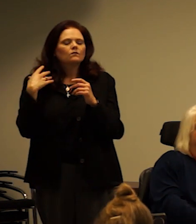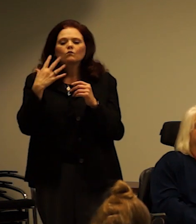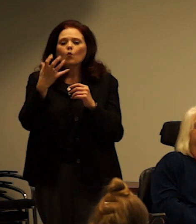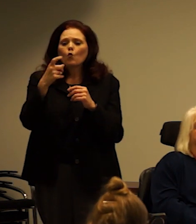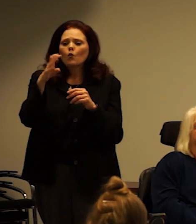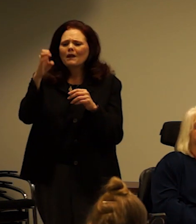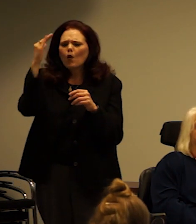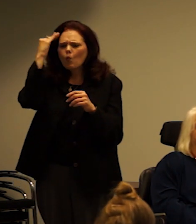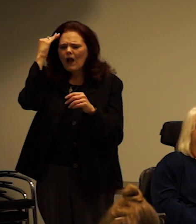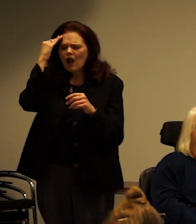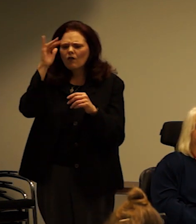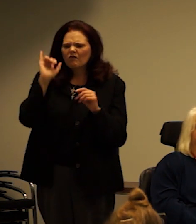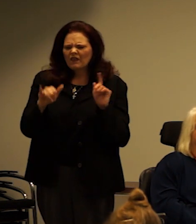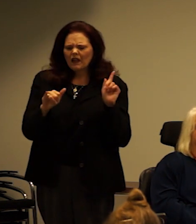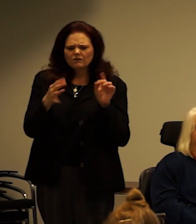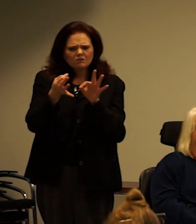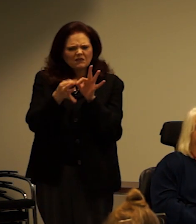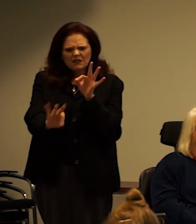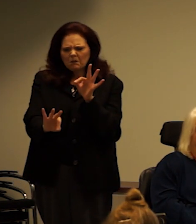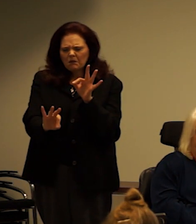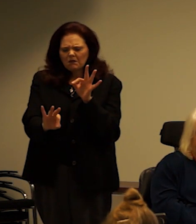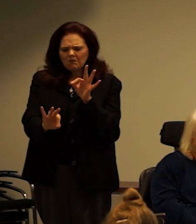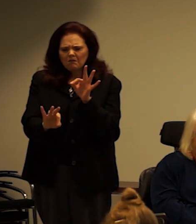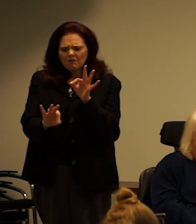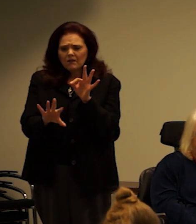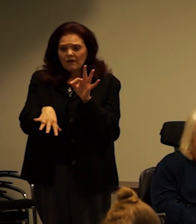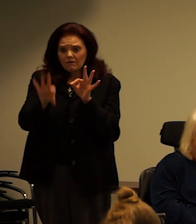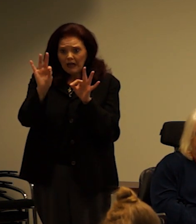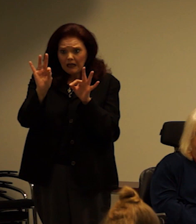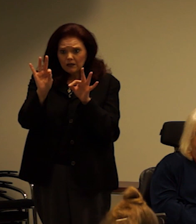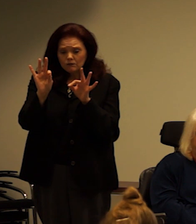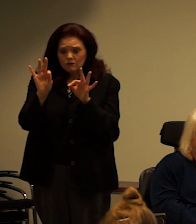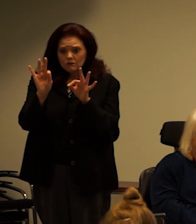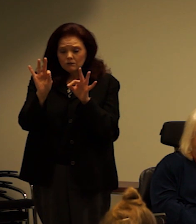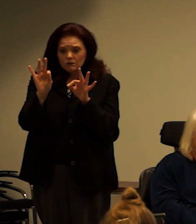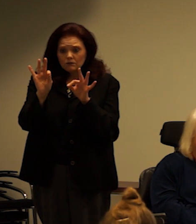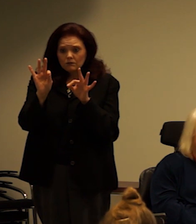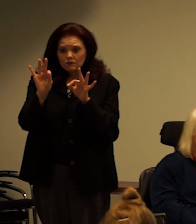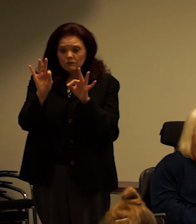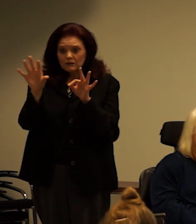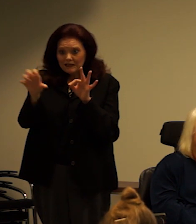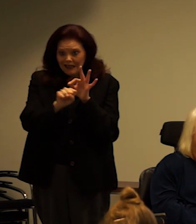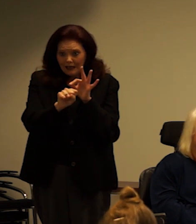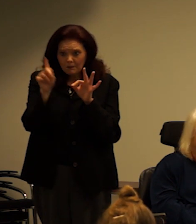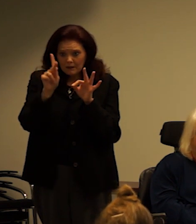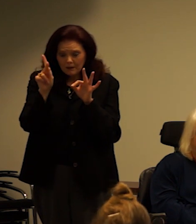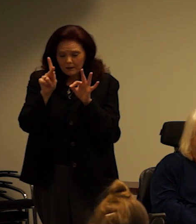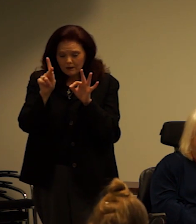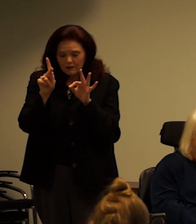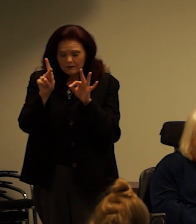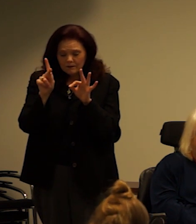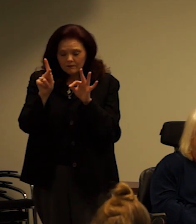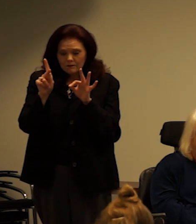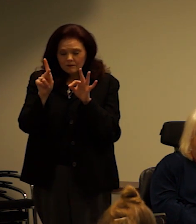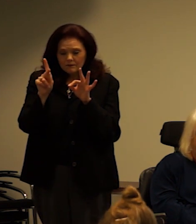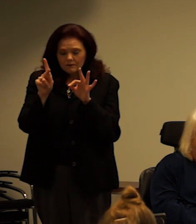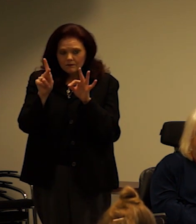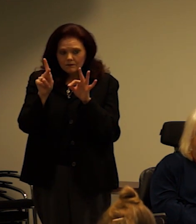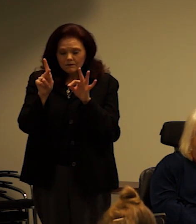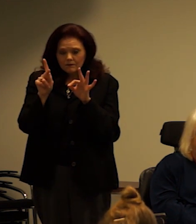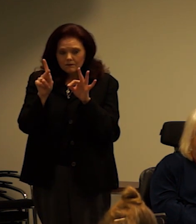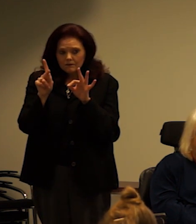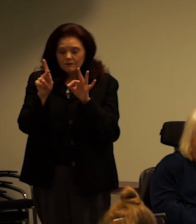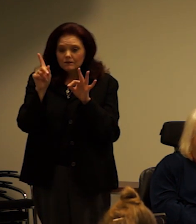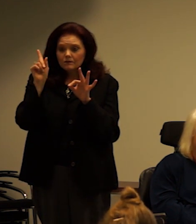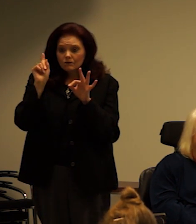to be aware of it. It's very simple. We need to find people. We need to get people out. Number three is